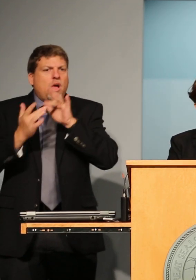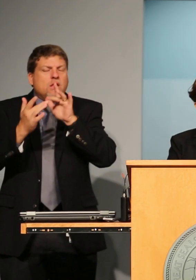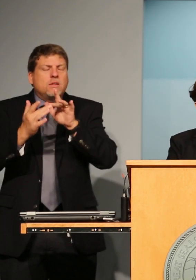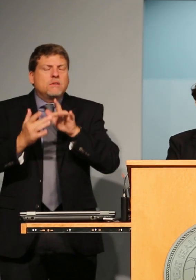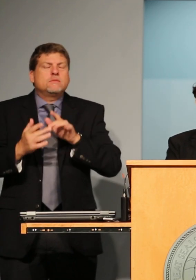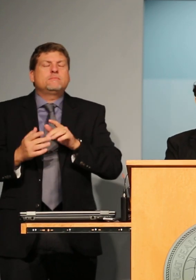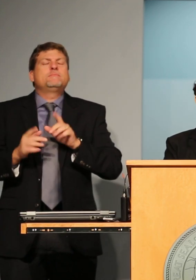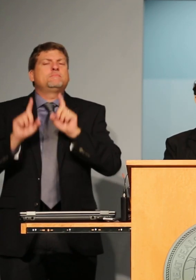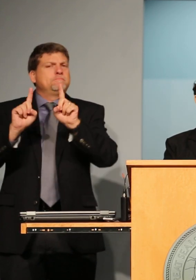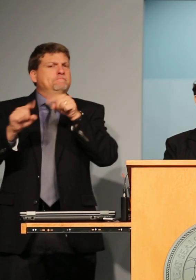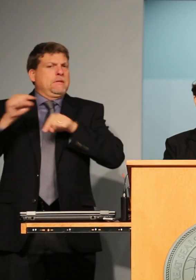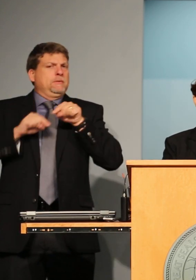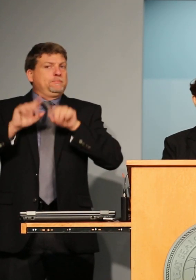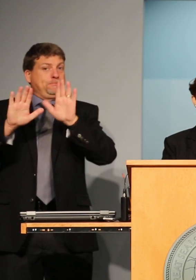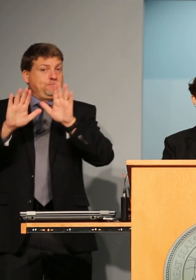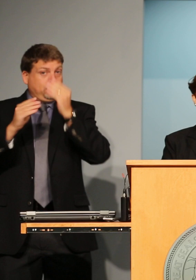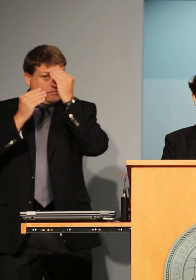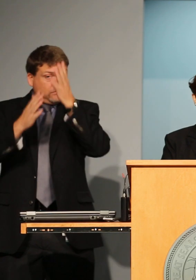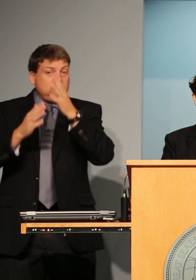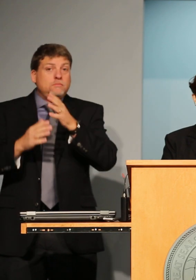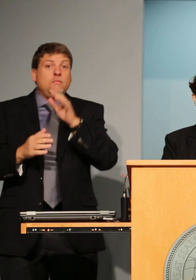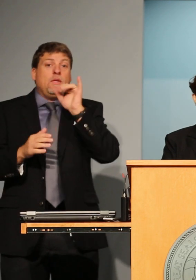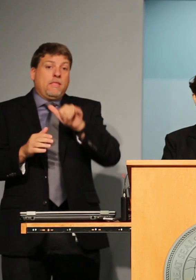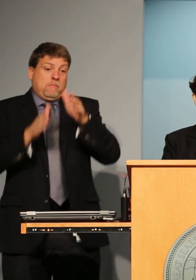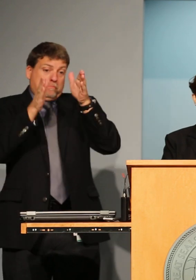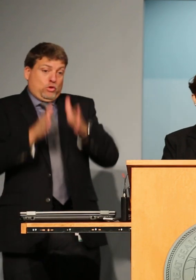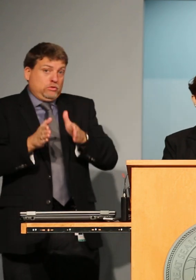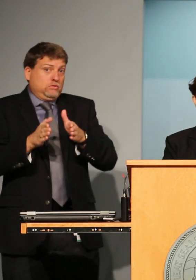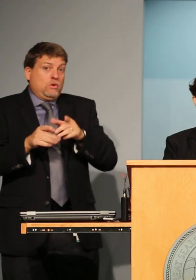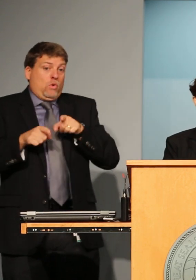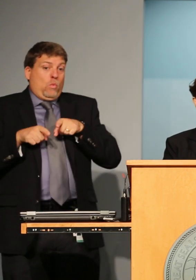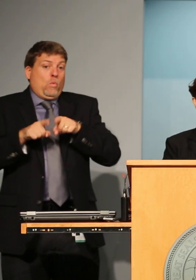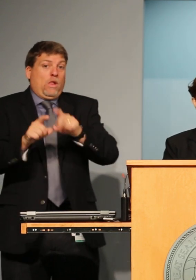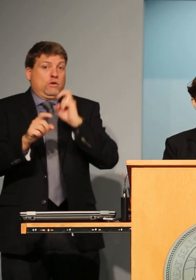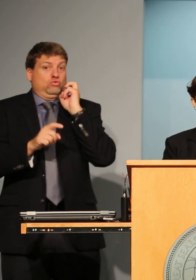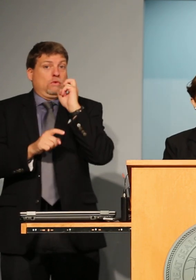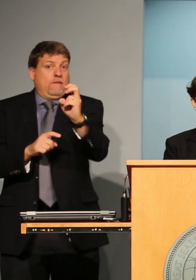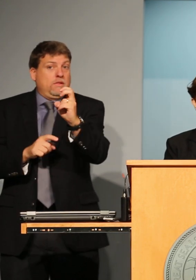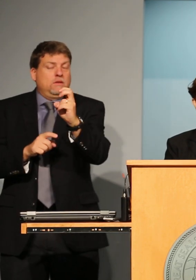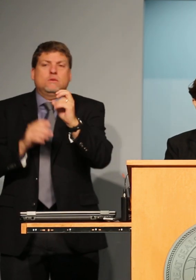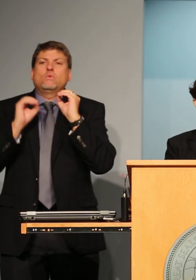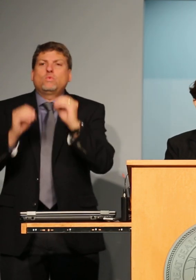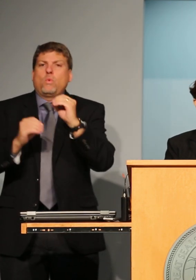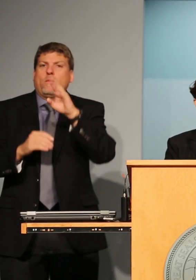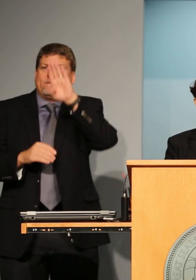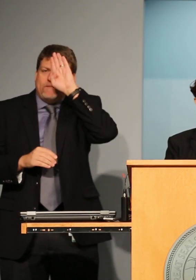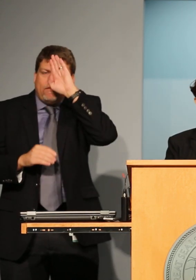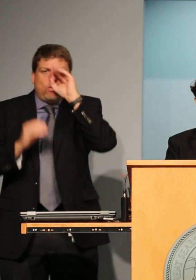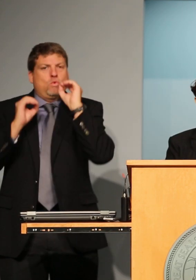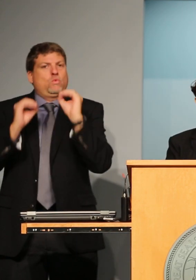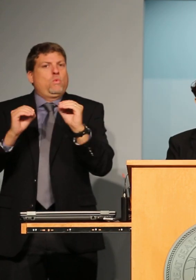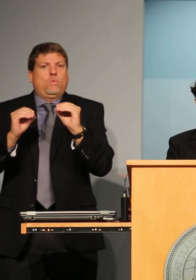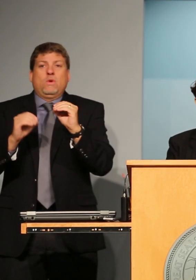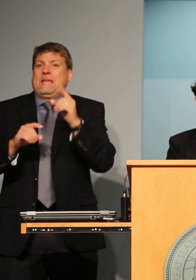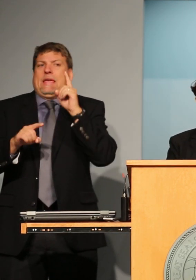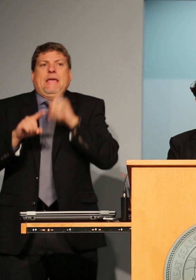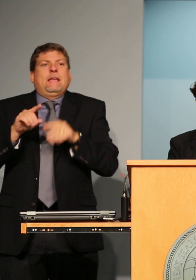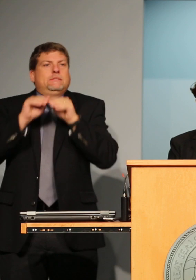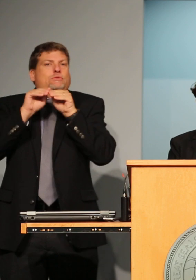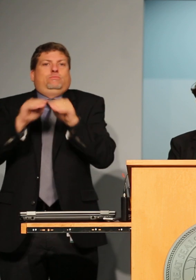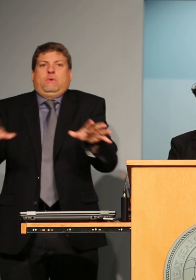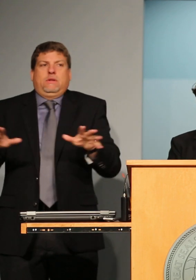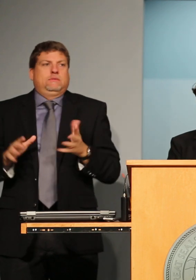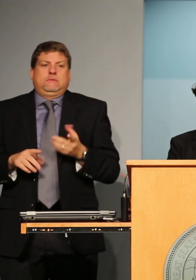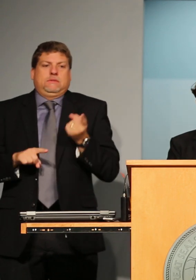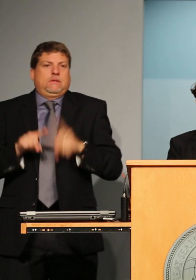keep in mind, this person did not have symptoms when traveling on the bus, and you do not transmit